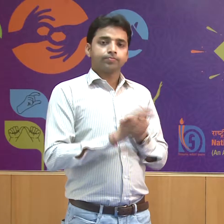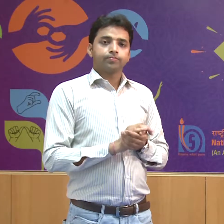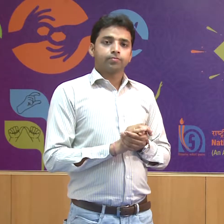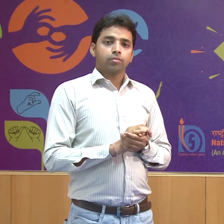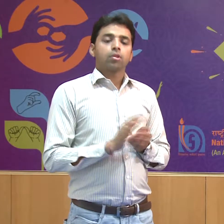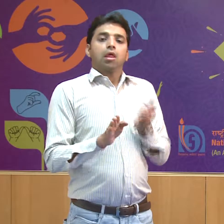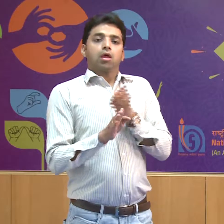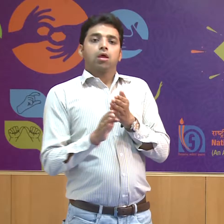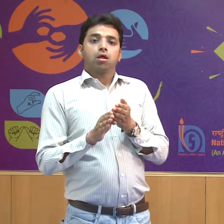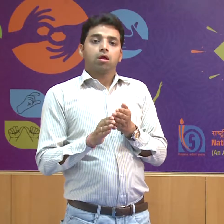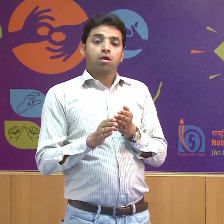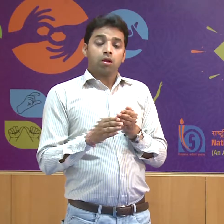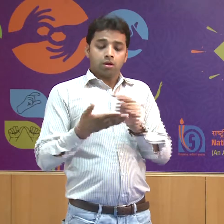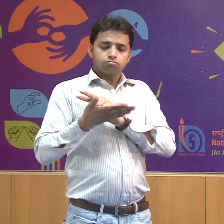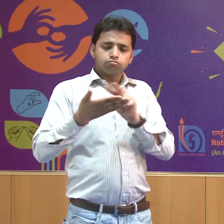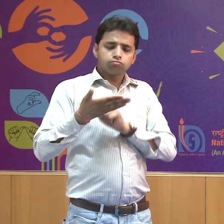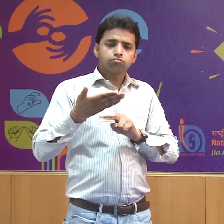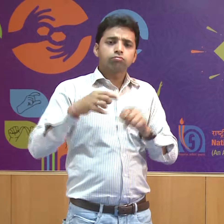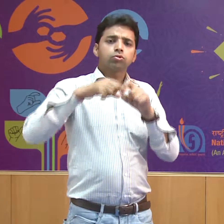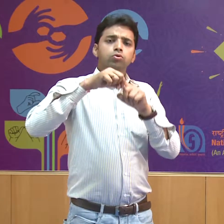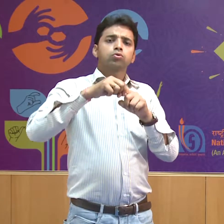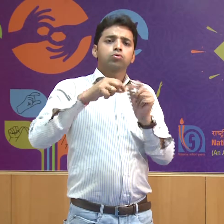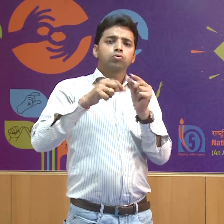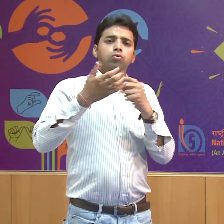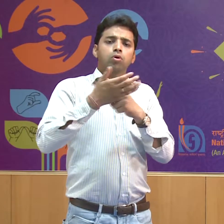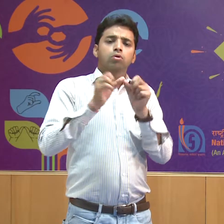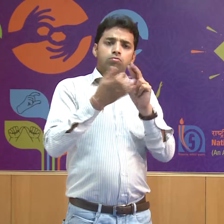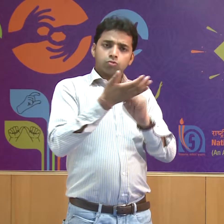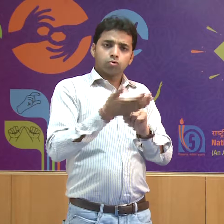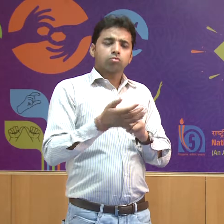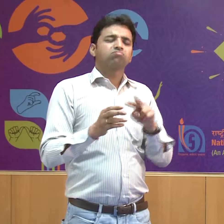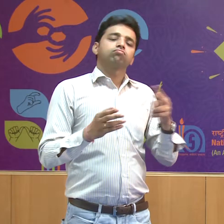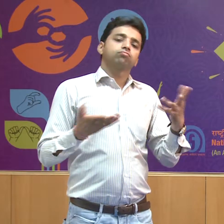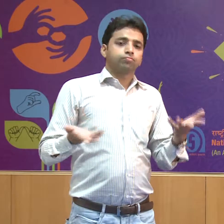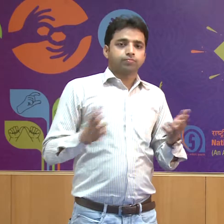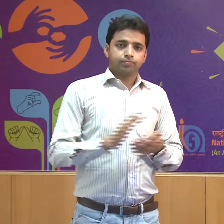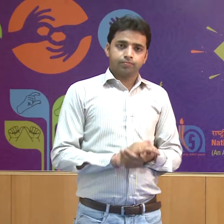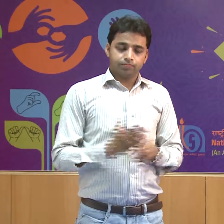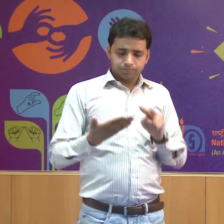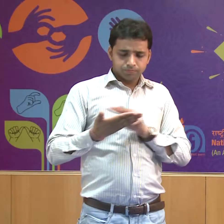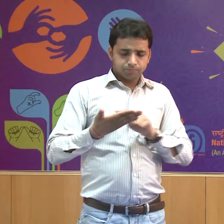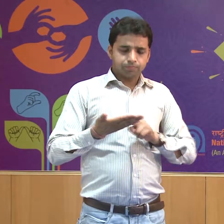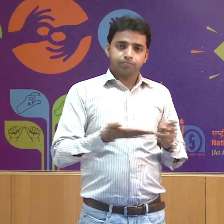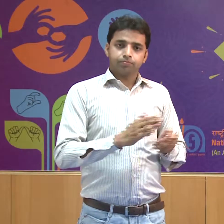and reading of Quran, etc. Dear